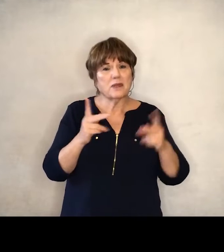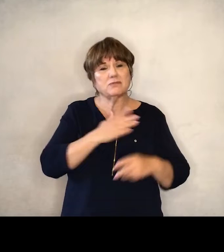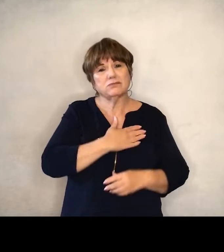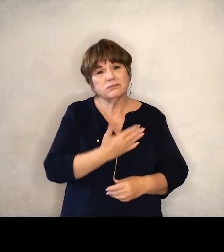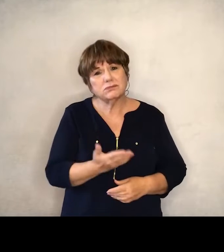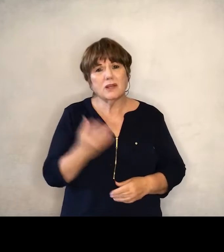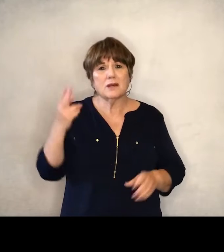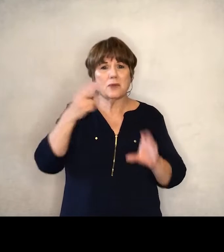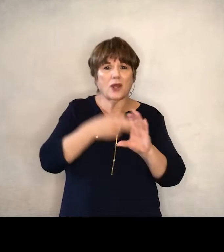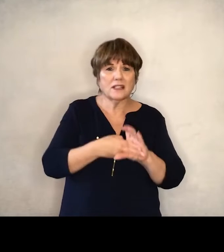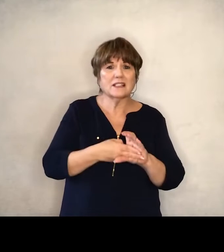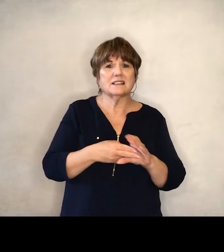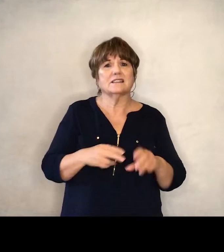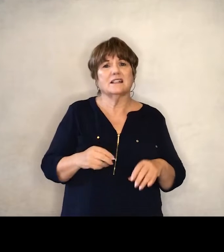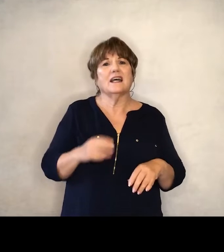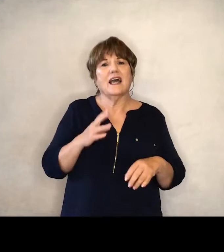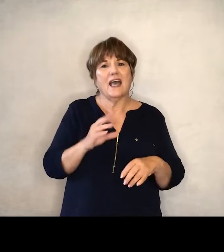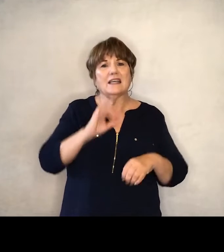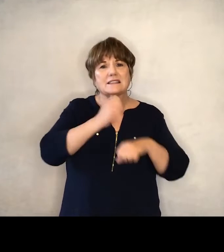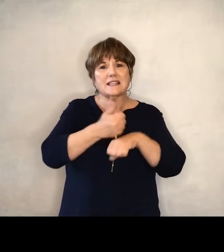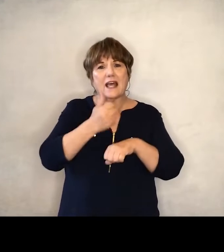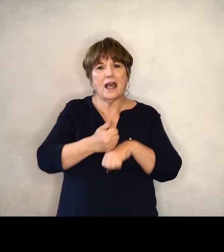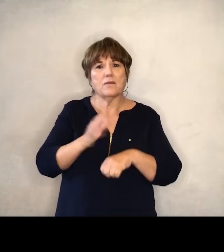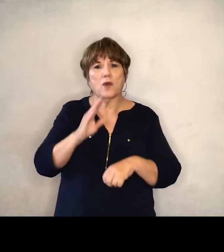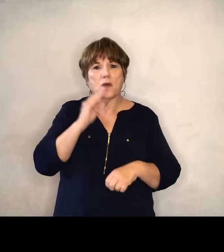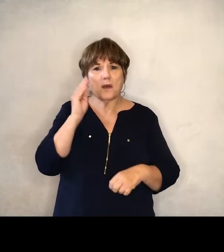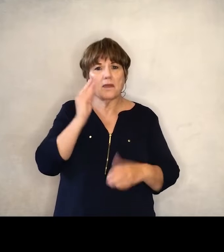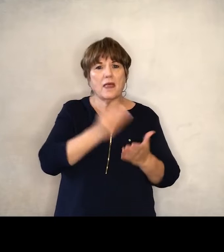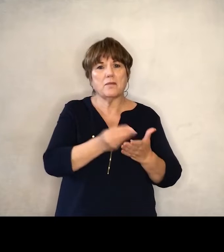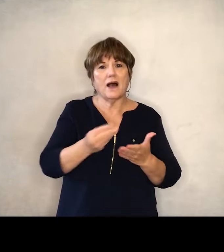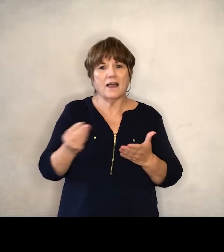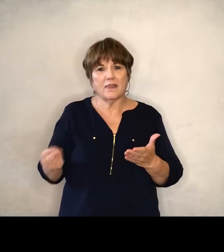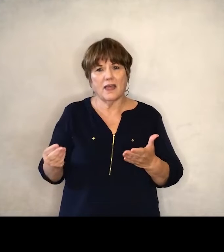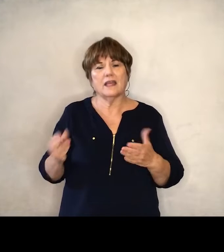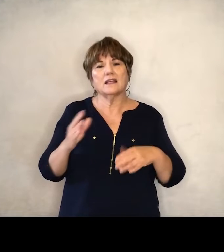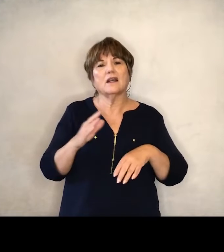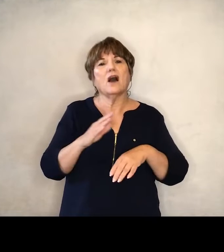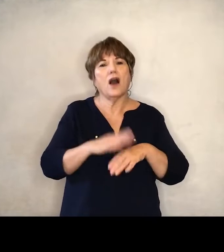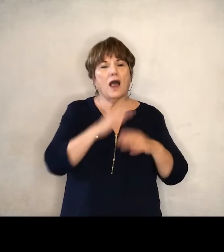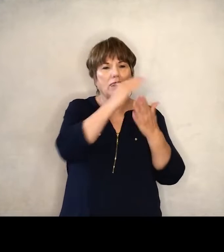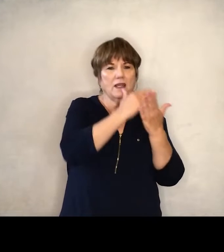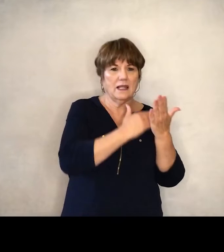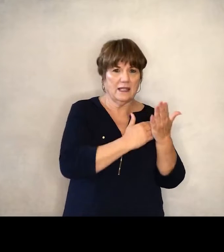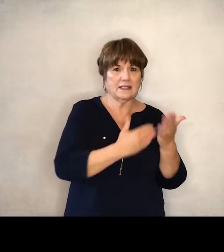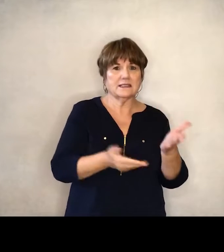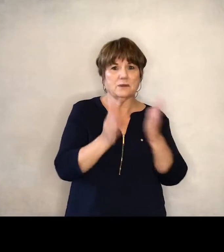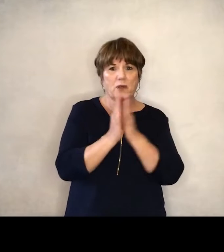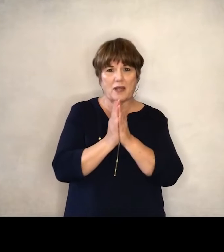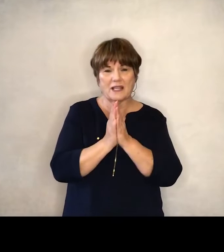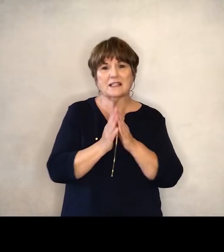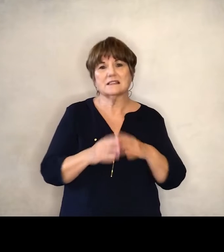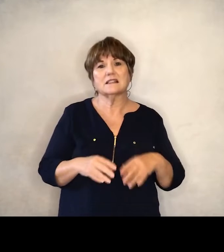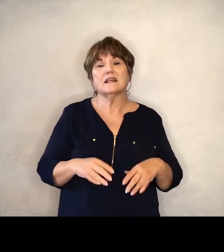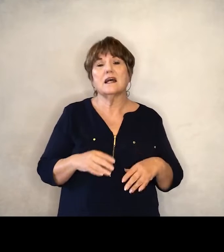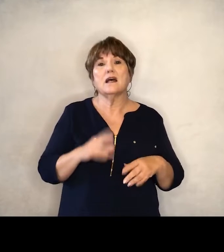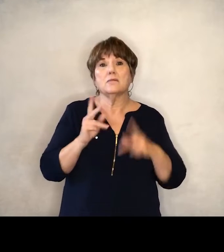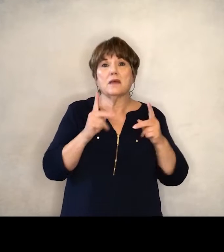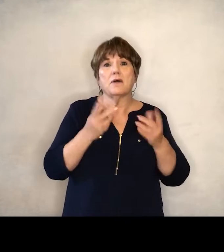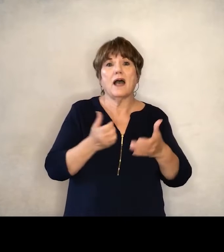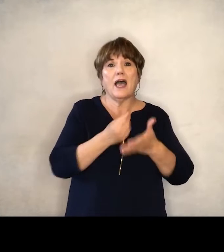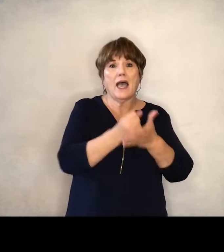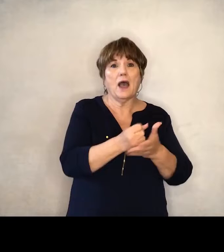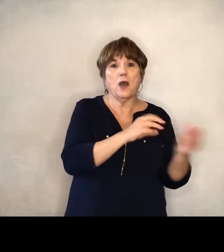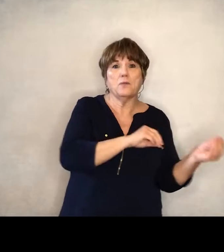in getting her home set up by buying items that were on the registry, those that helped move her in and get the house set up for